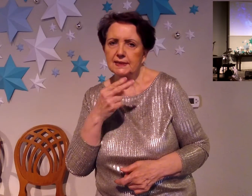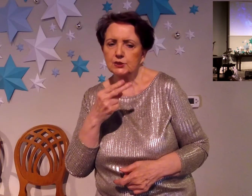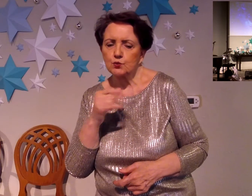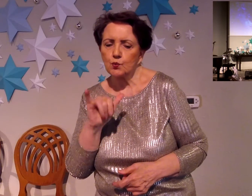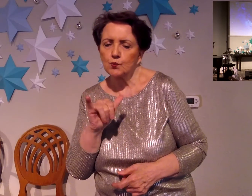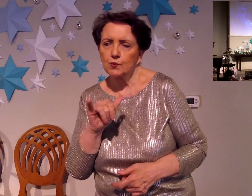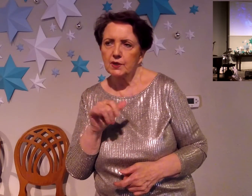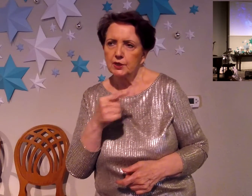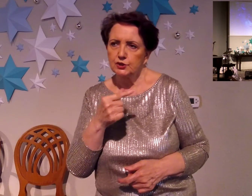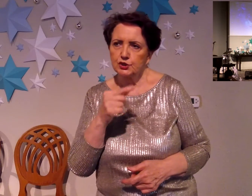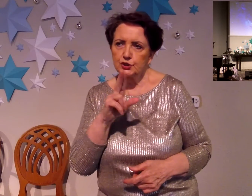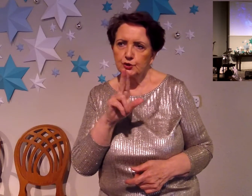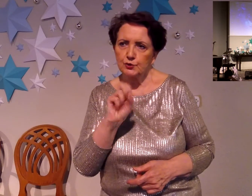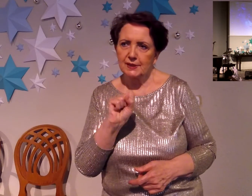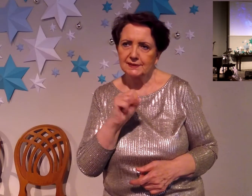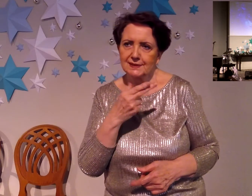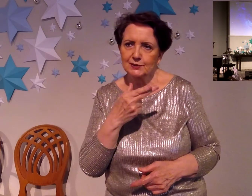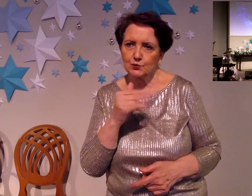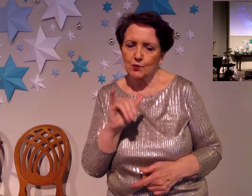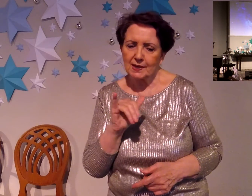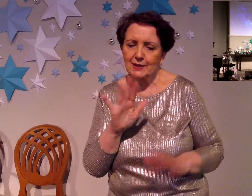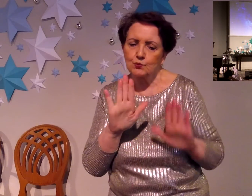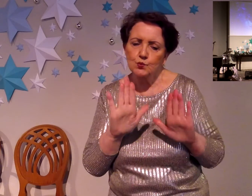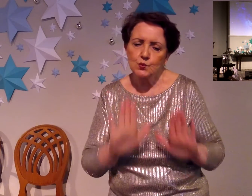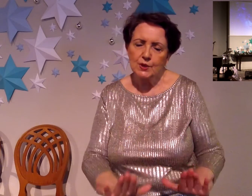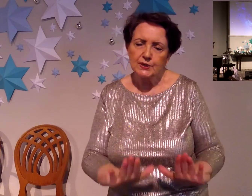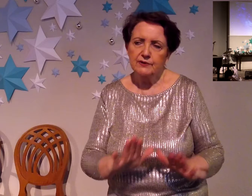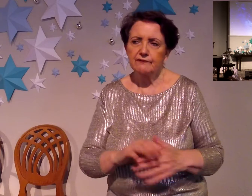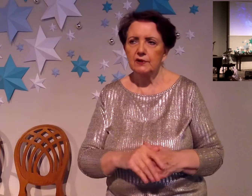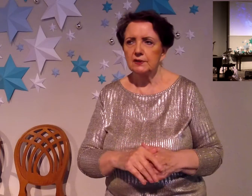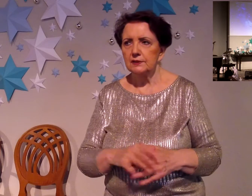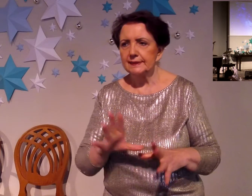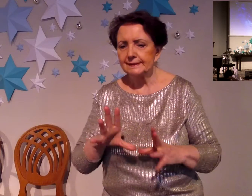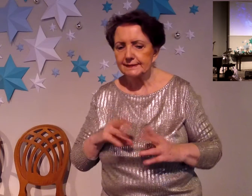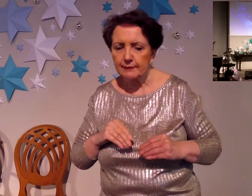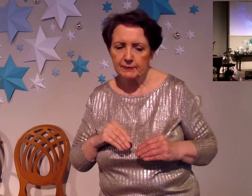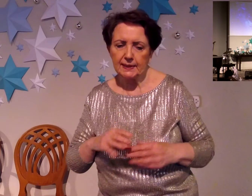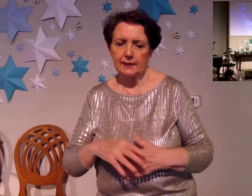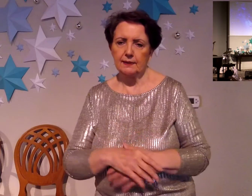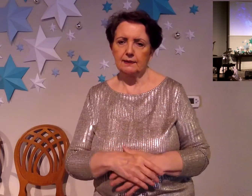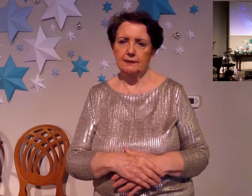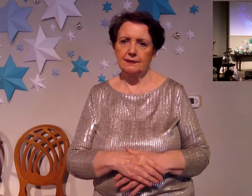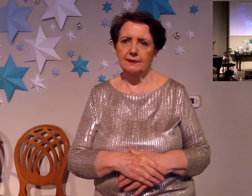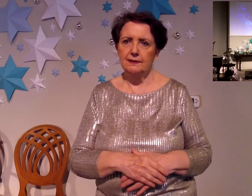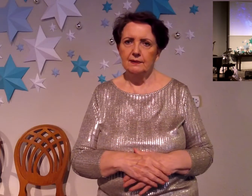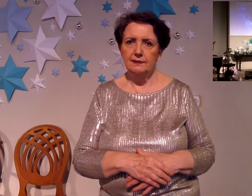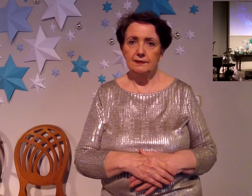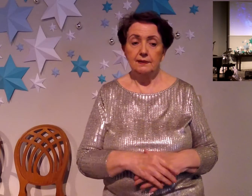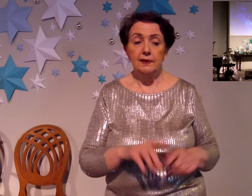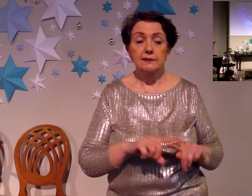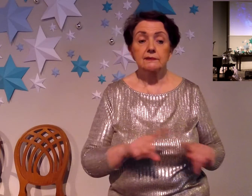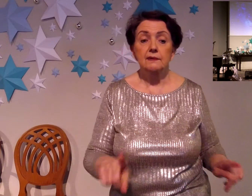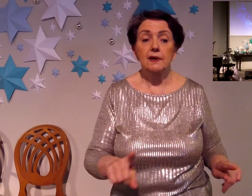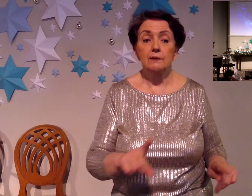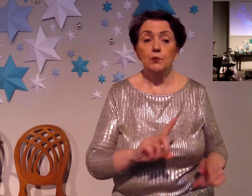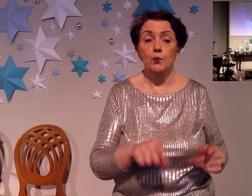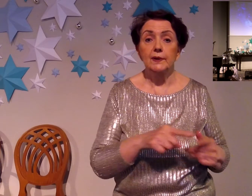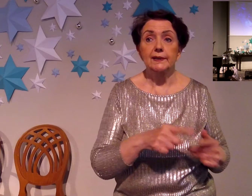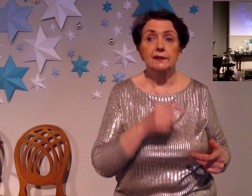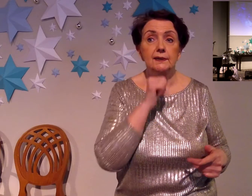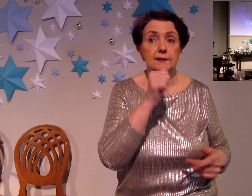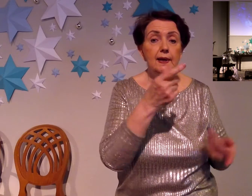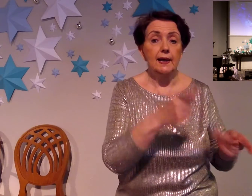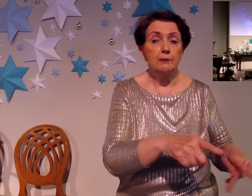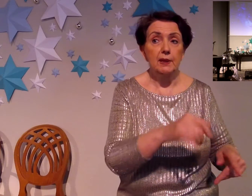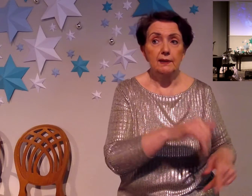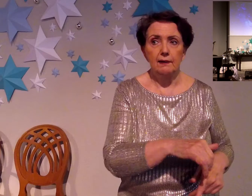and accepting and wonderful and oh, it feels so good, except for when it doesn't. Right? Yeah.